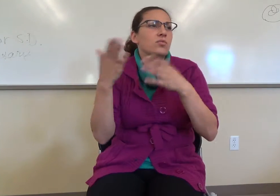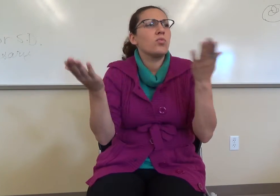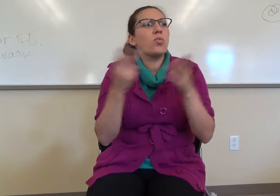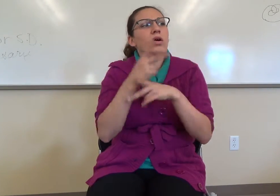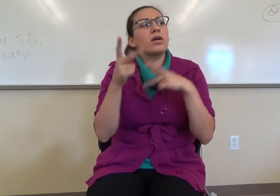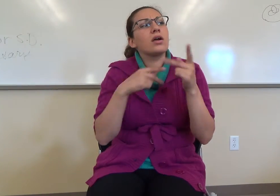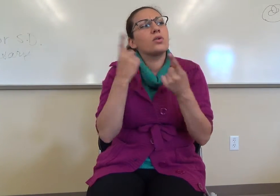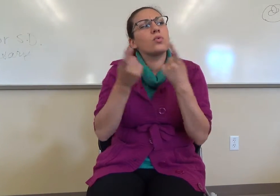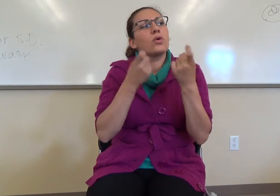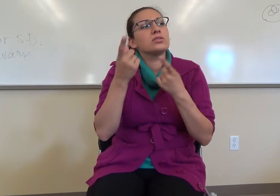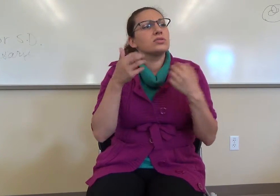we ask?